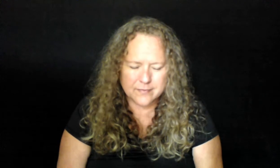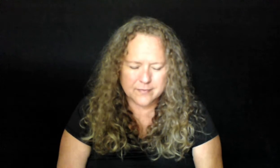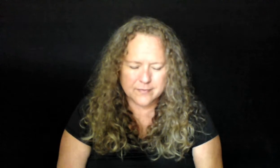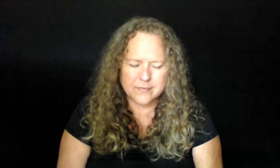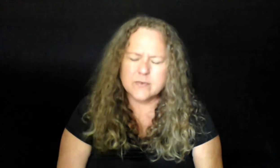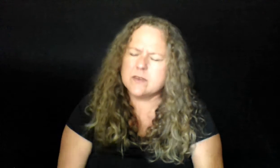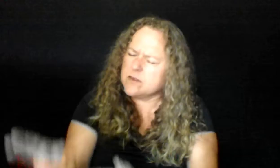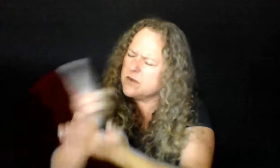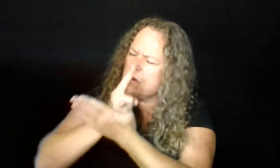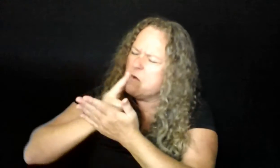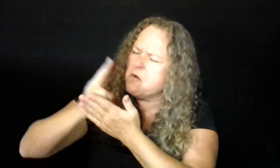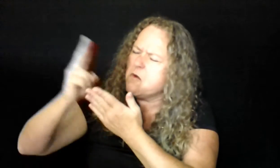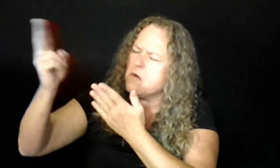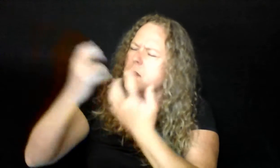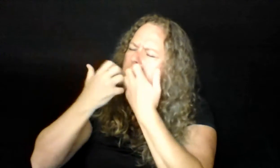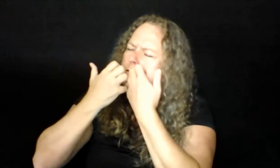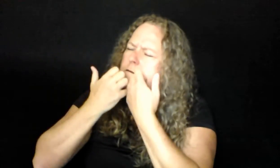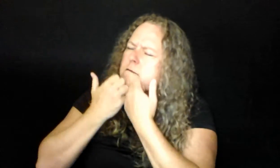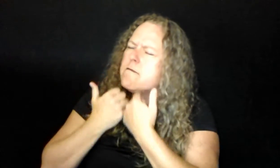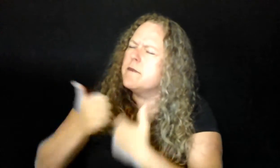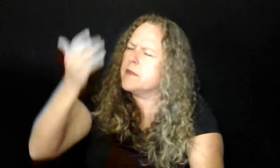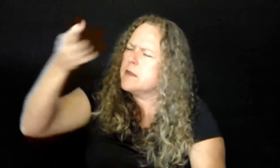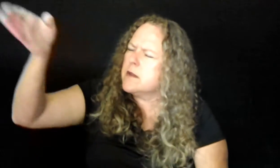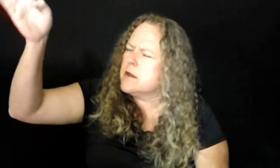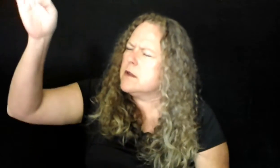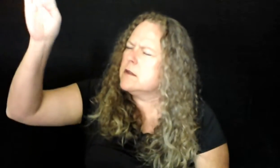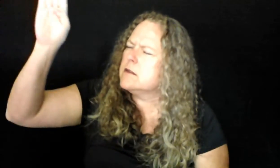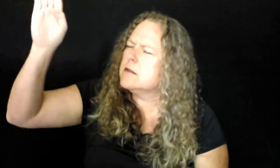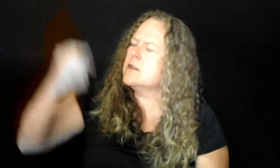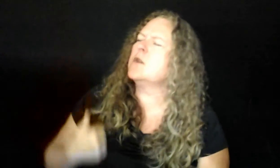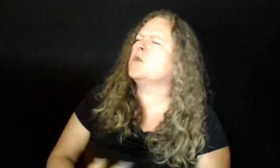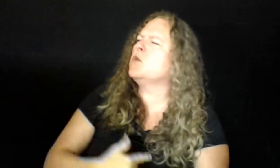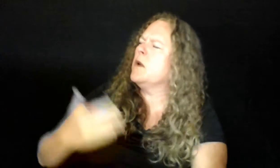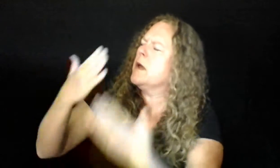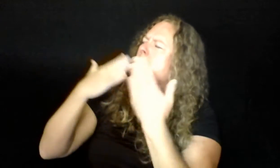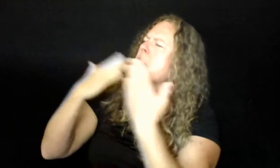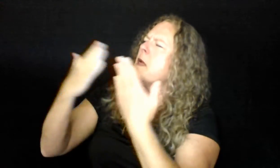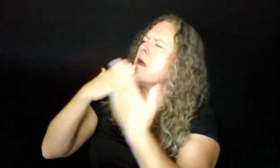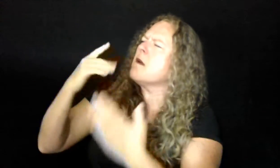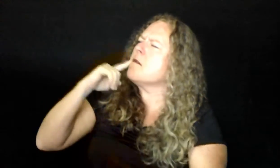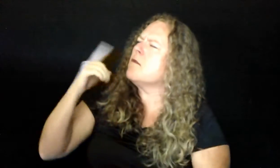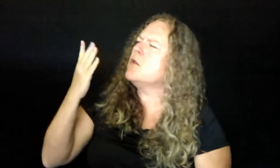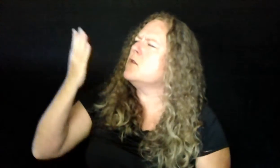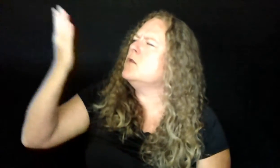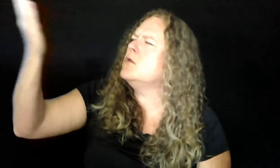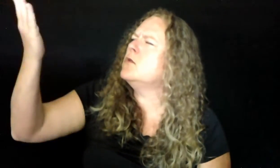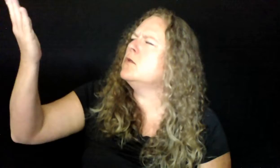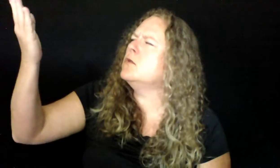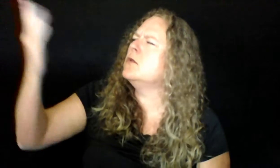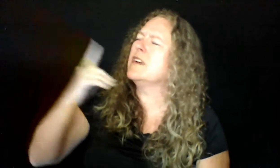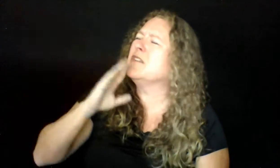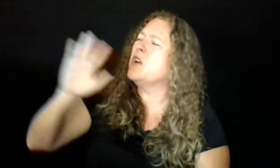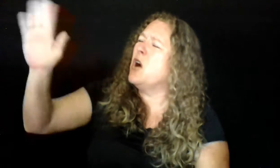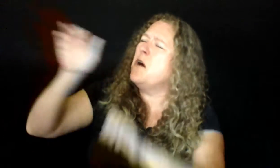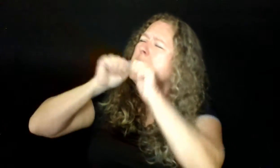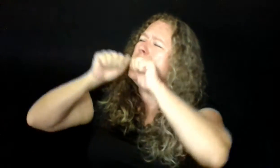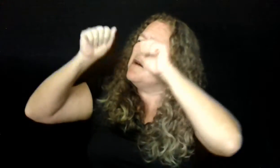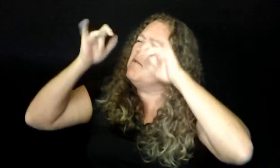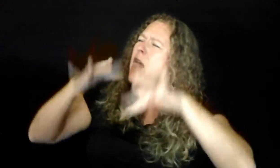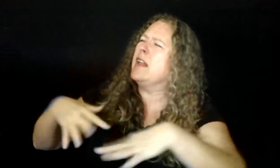Holy and gracious God, we are so grateful for you, for the blessings that you poured into our lives